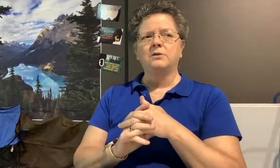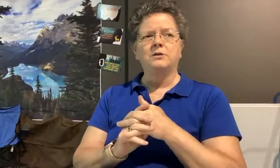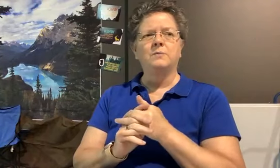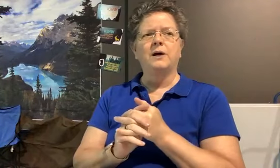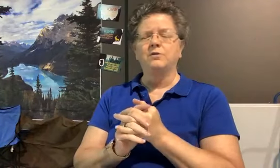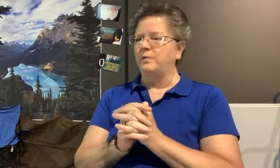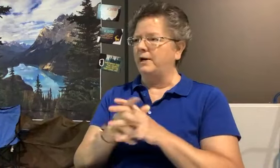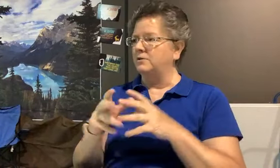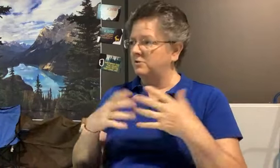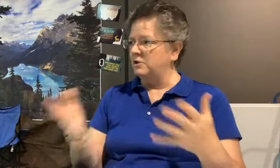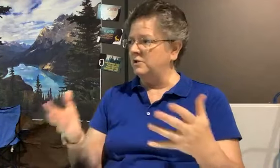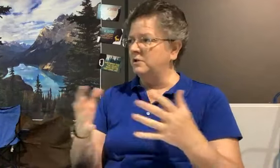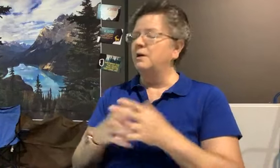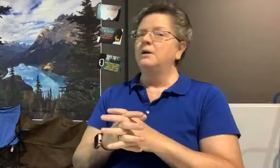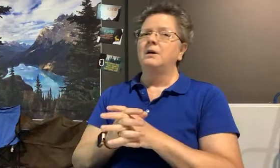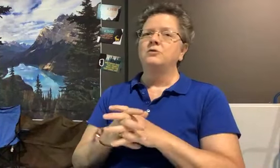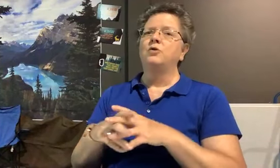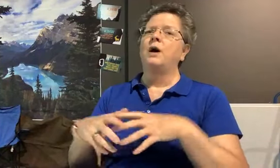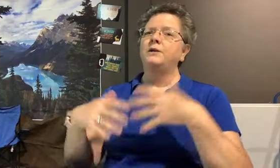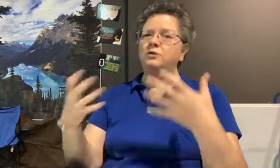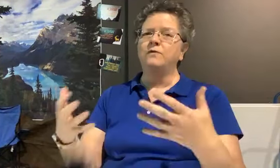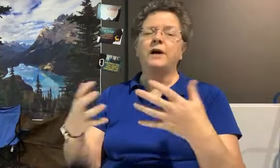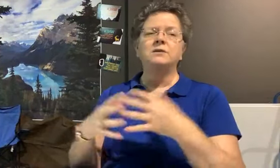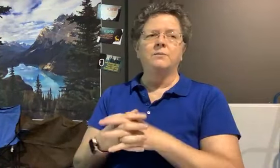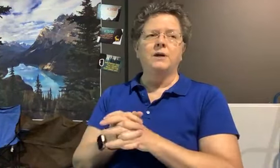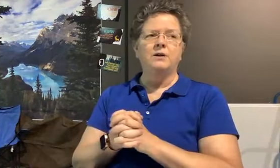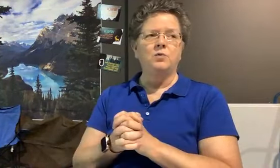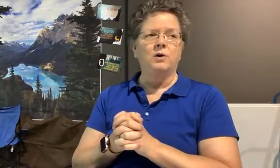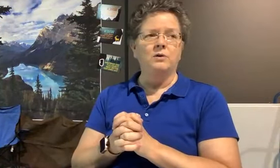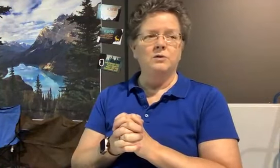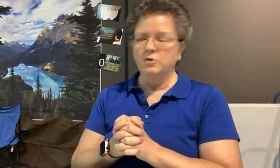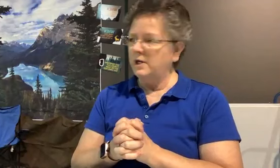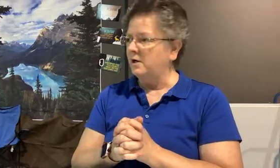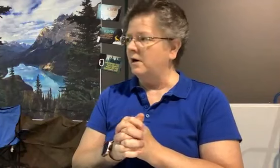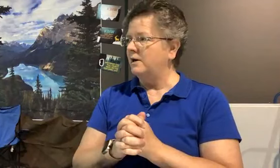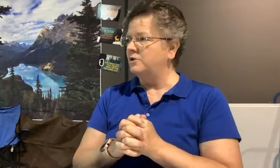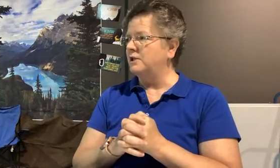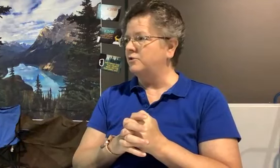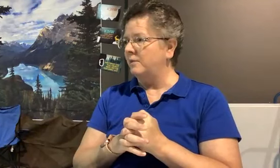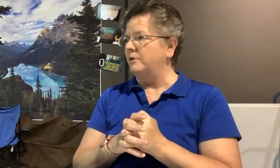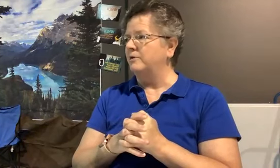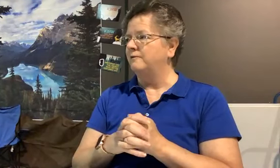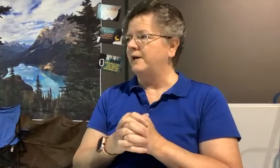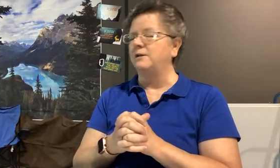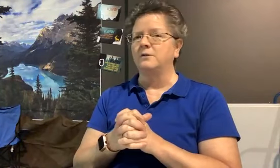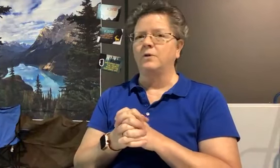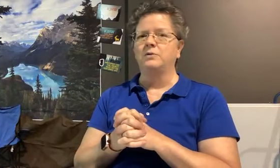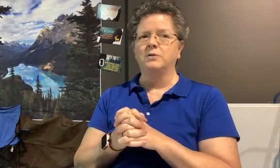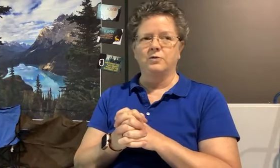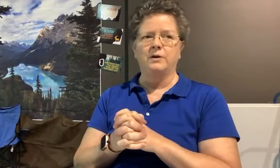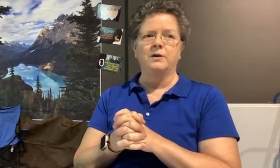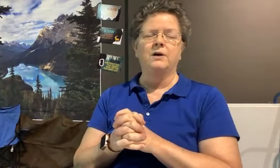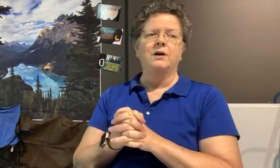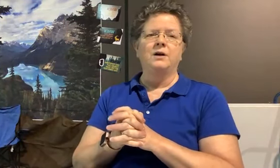potentially a spot in her brain. So she's trying to find somebody who will treat her, and she's had trouble finding someone who would treat her.